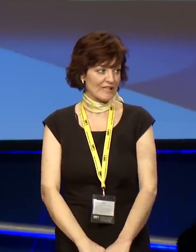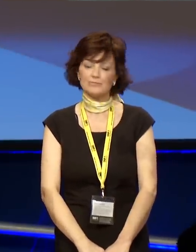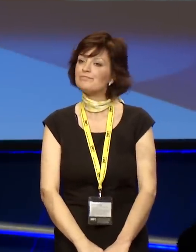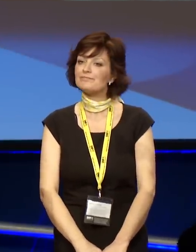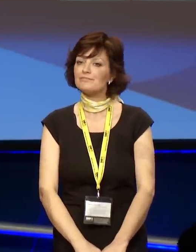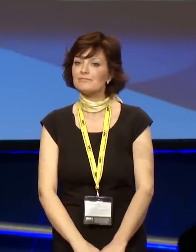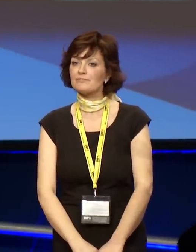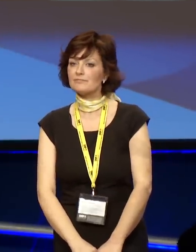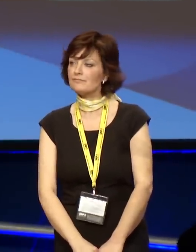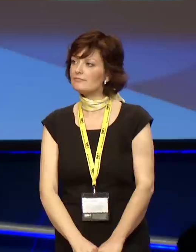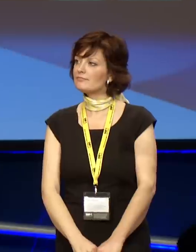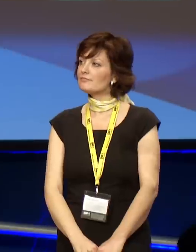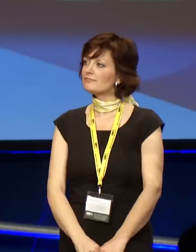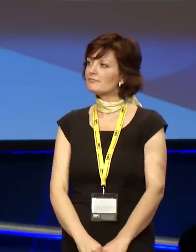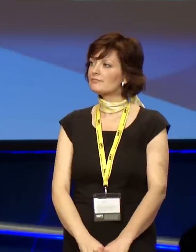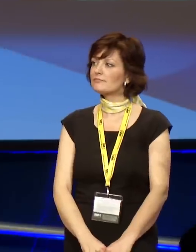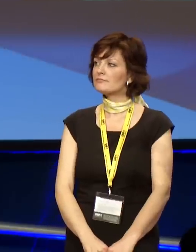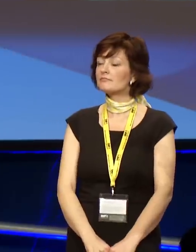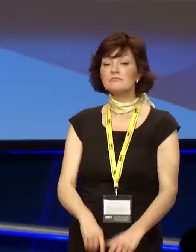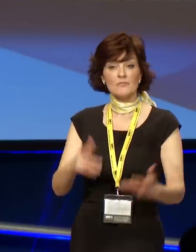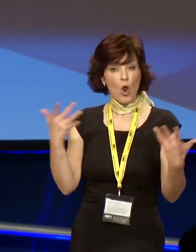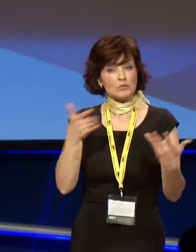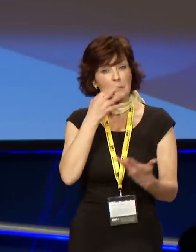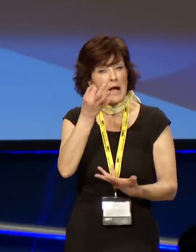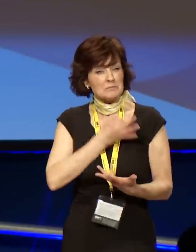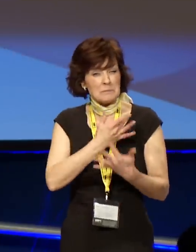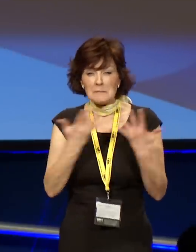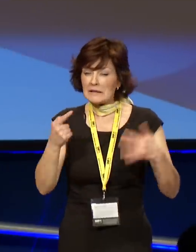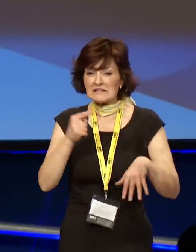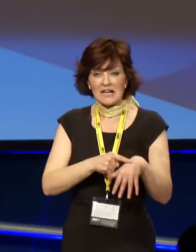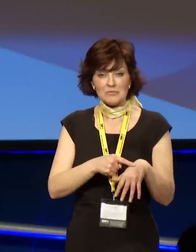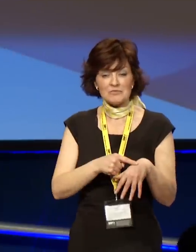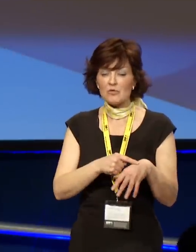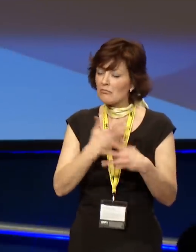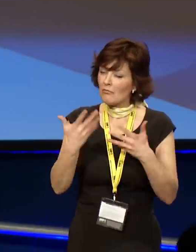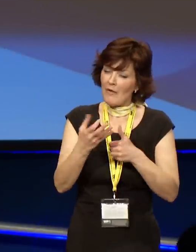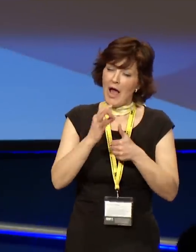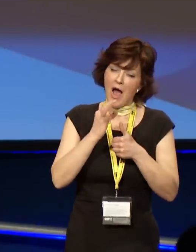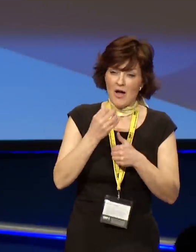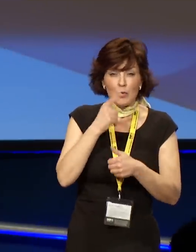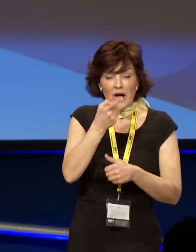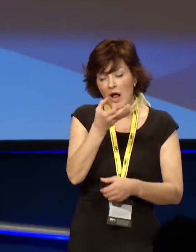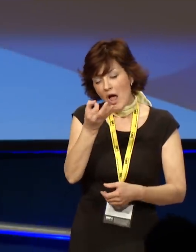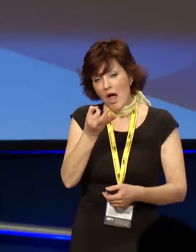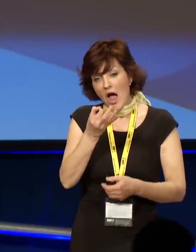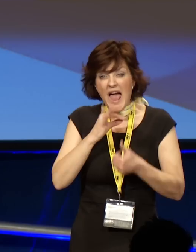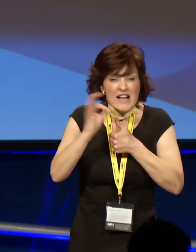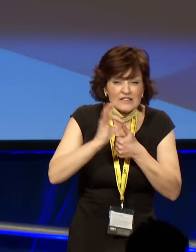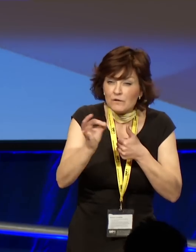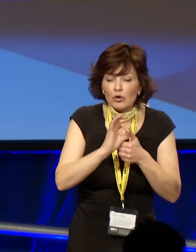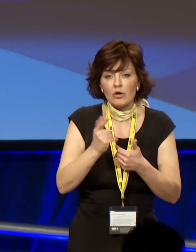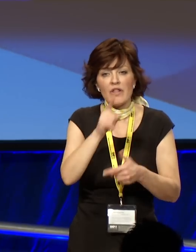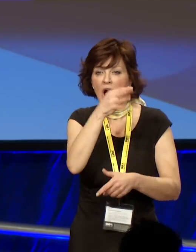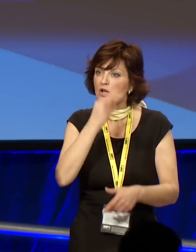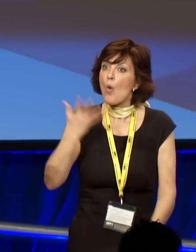Now, I'm asked many times, just about every interview I conduct, when